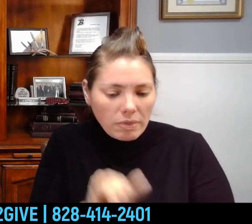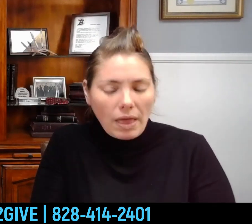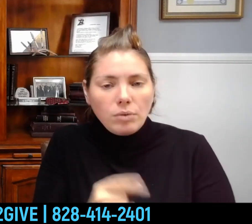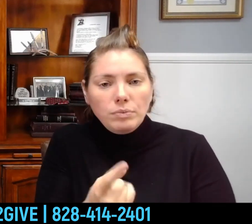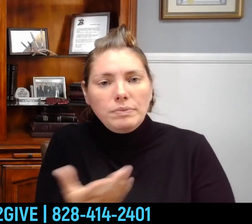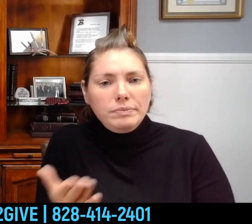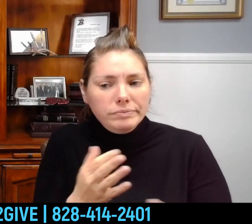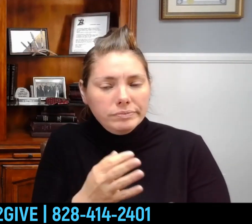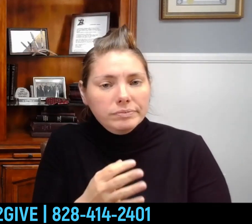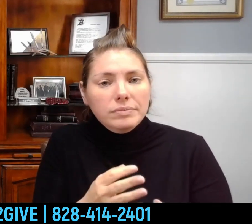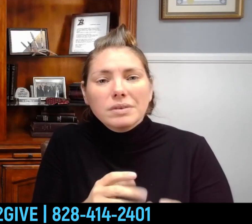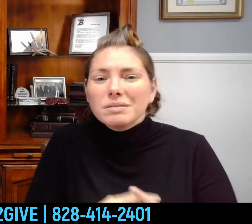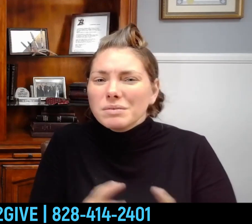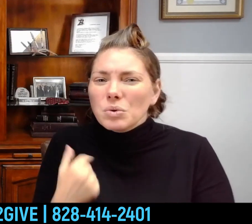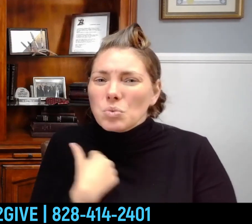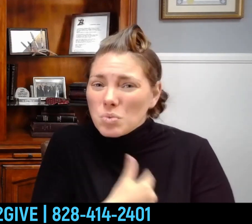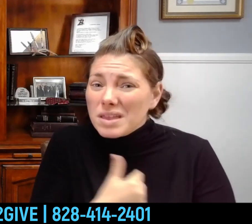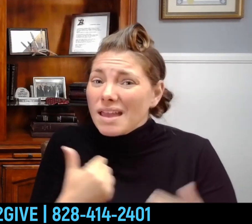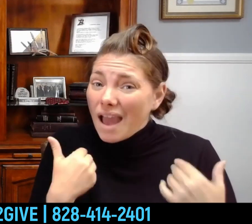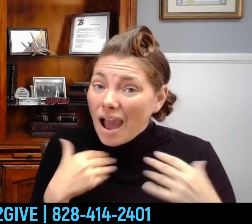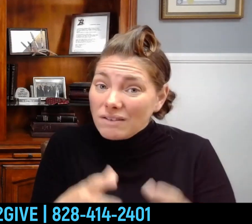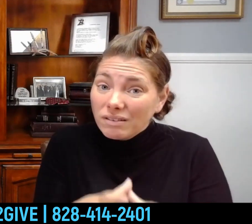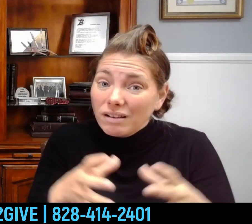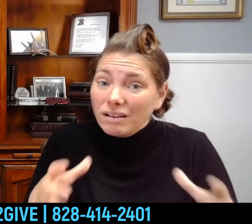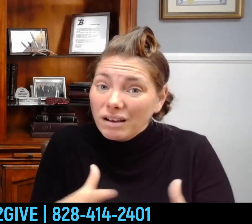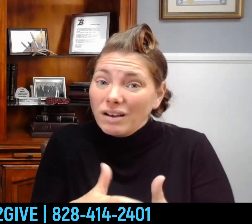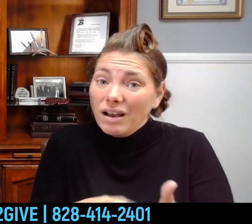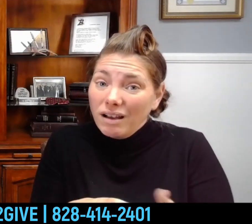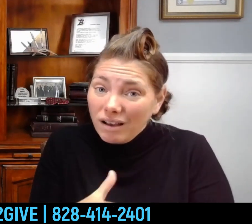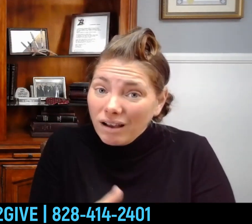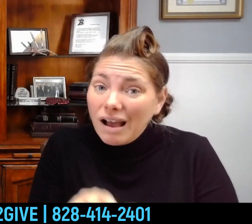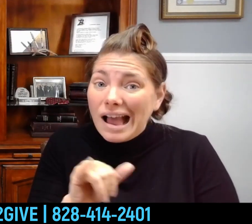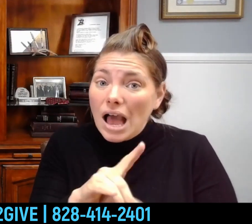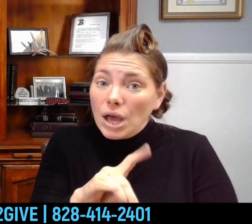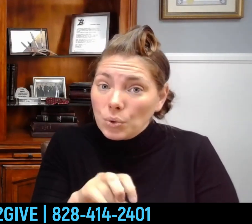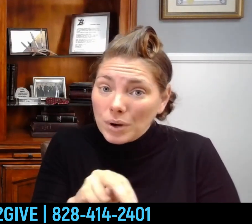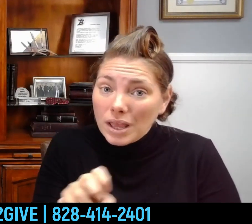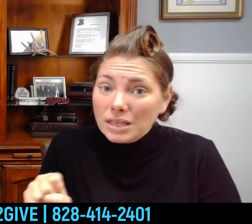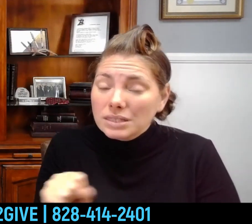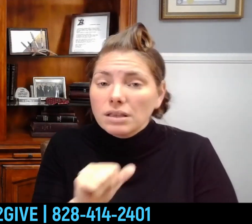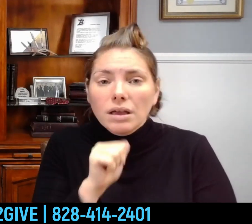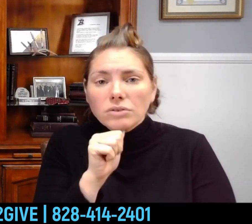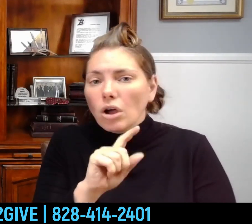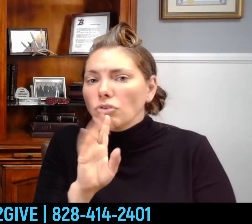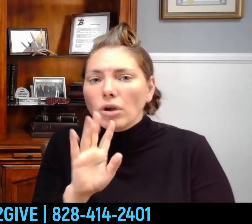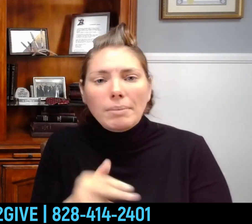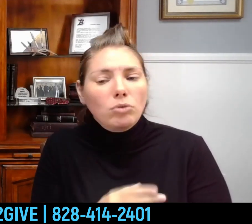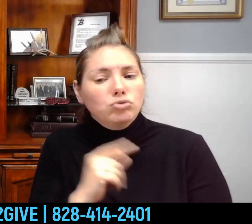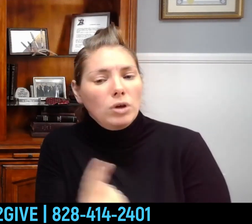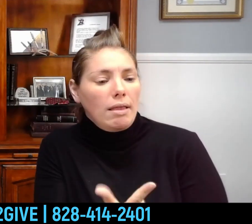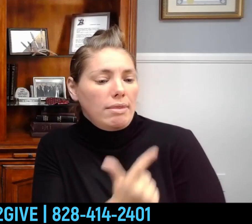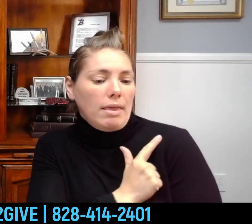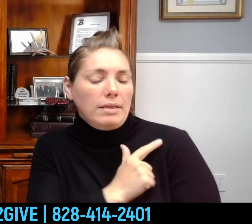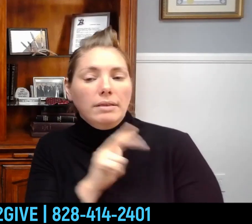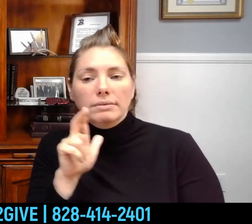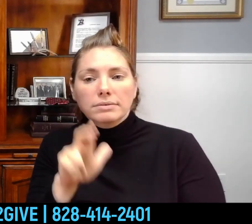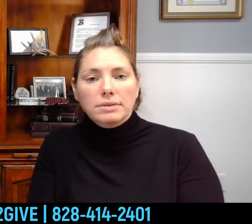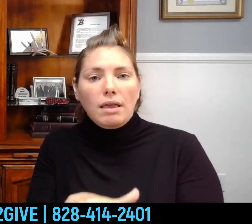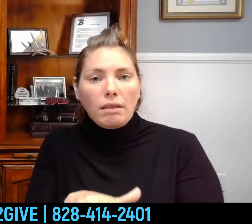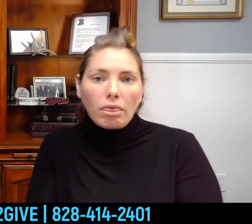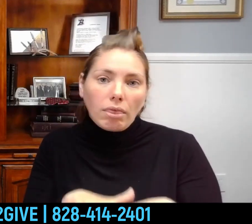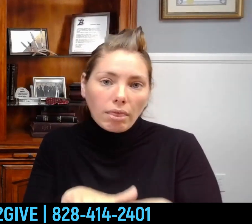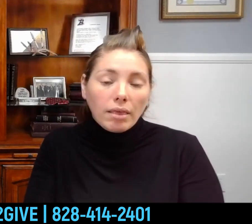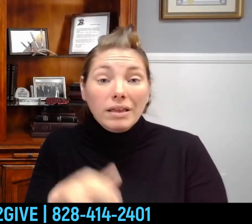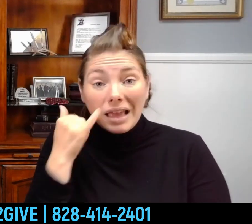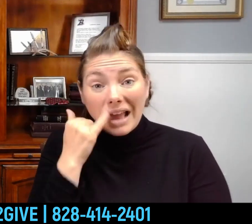telling you, we've got an abundance of idleness. And I'm not talking about just being lazy and sitting around. You know, if you've